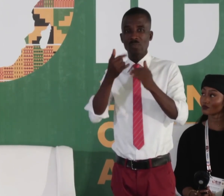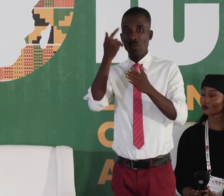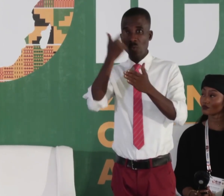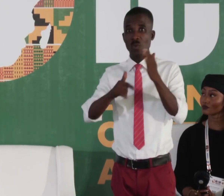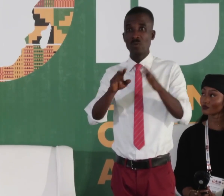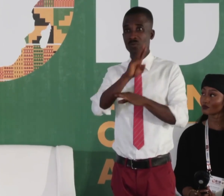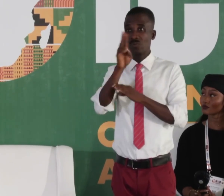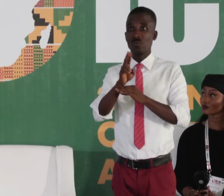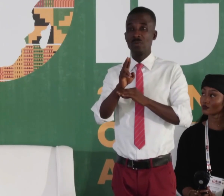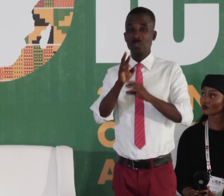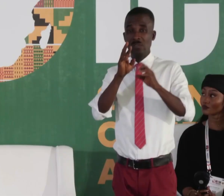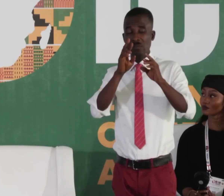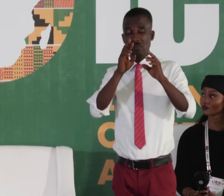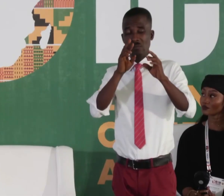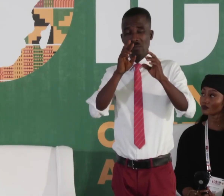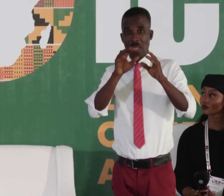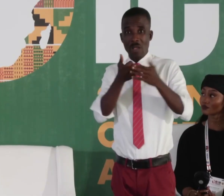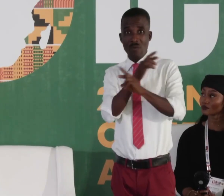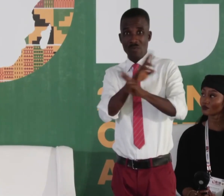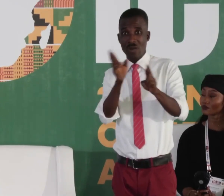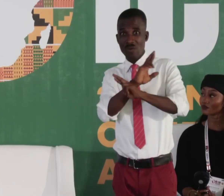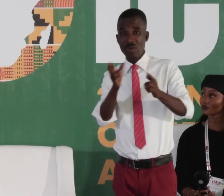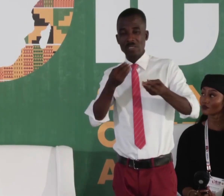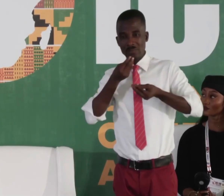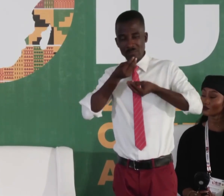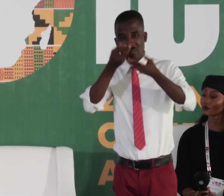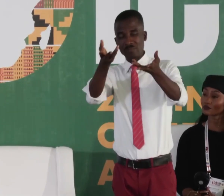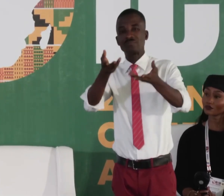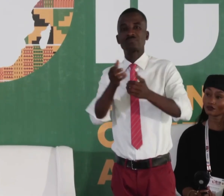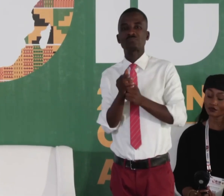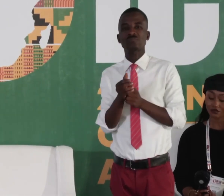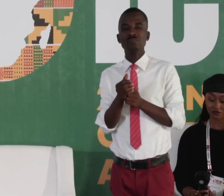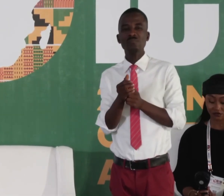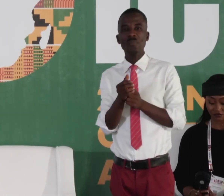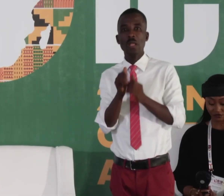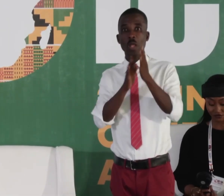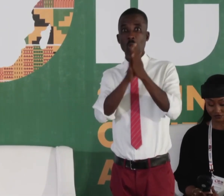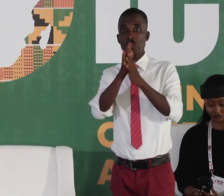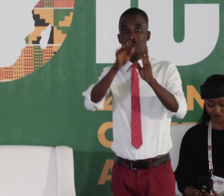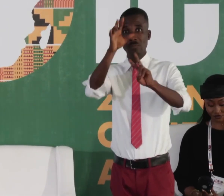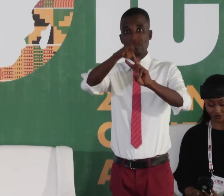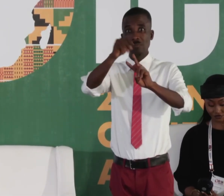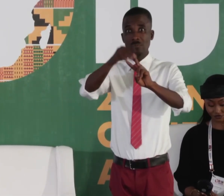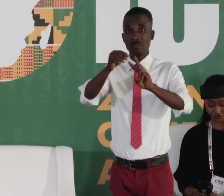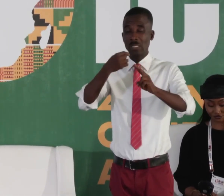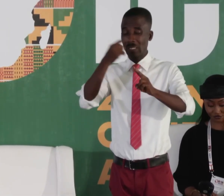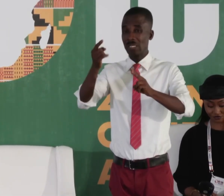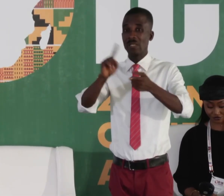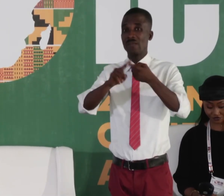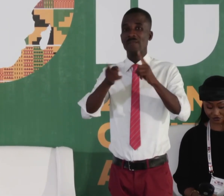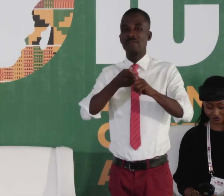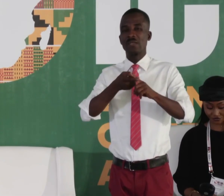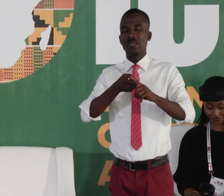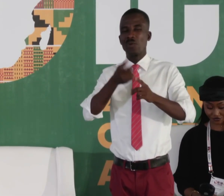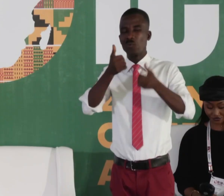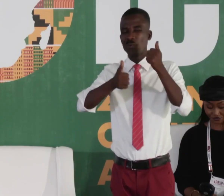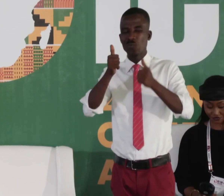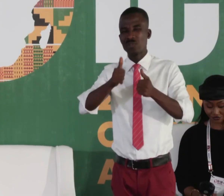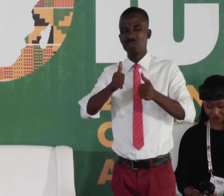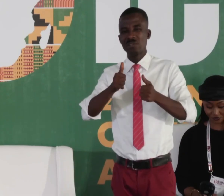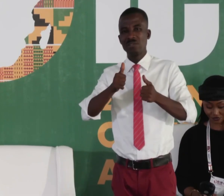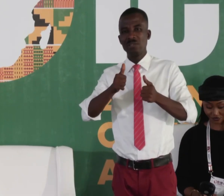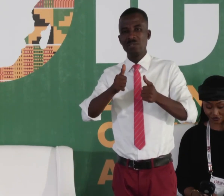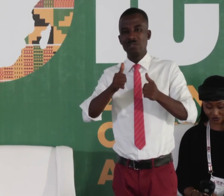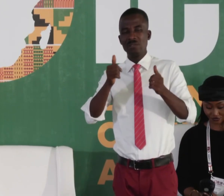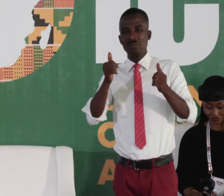the willingness to recommend? What were the options that they preferred for their partners? And what are the factors that will influence these